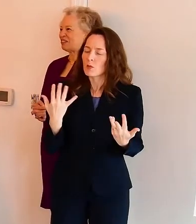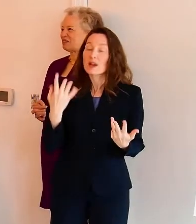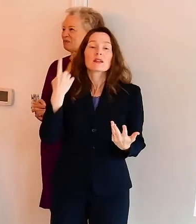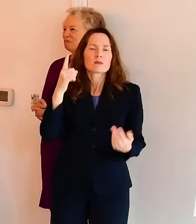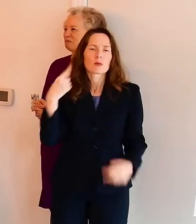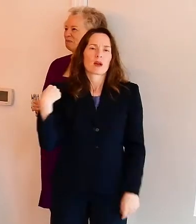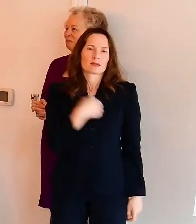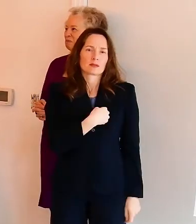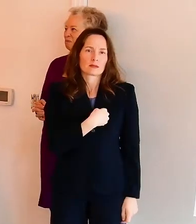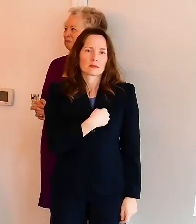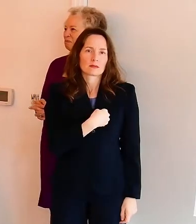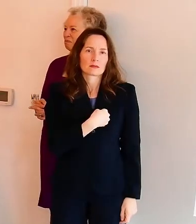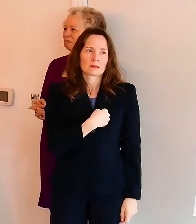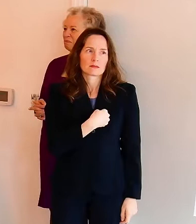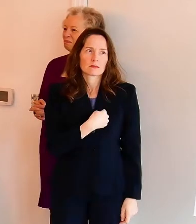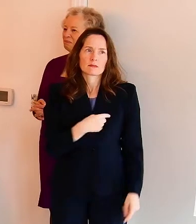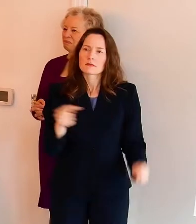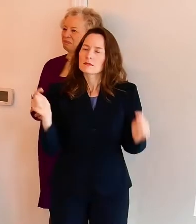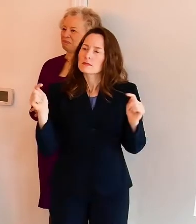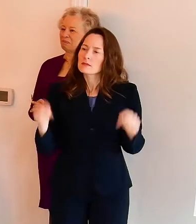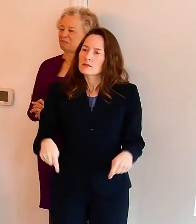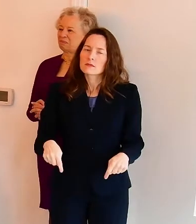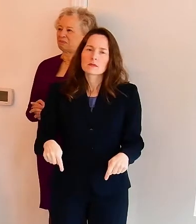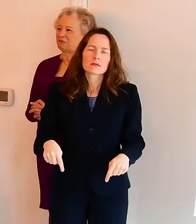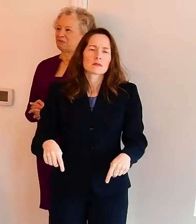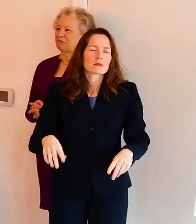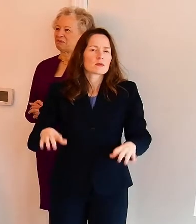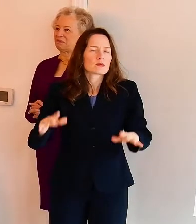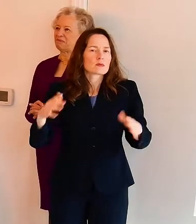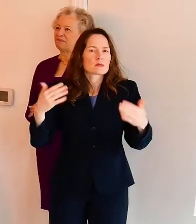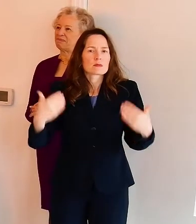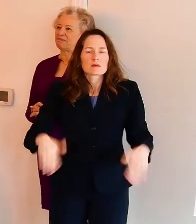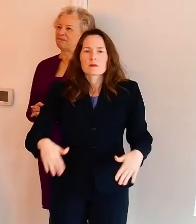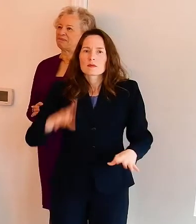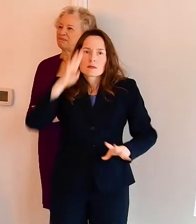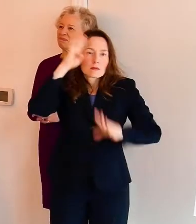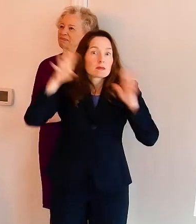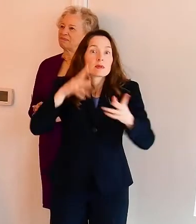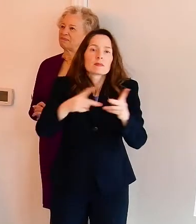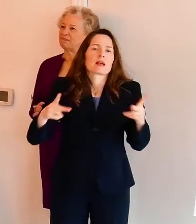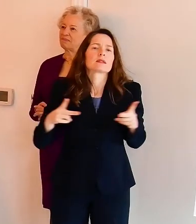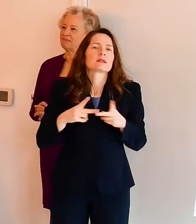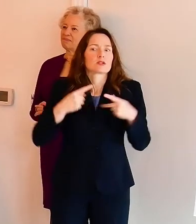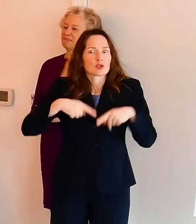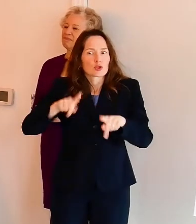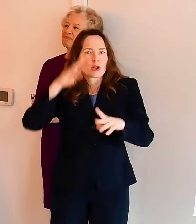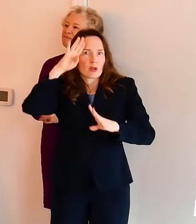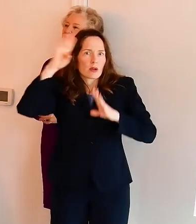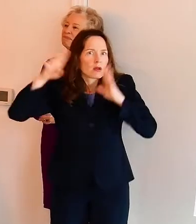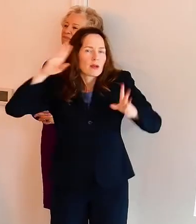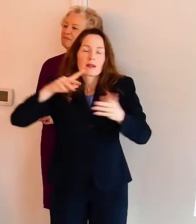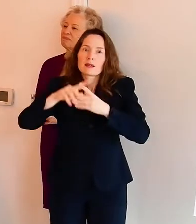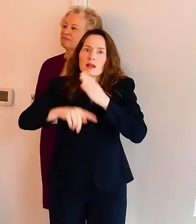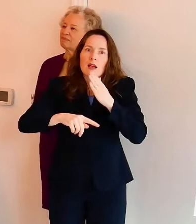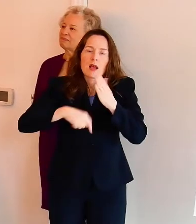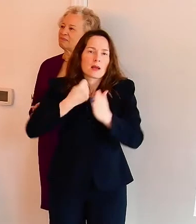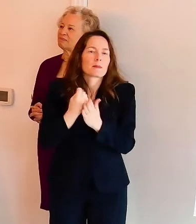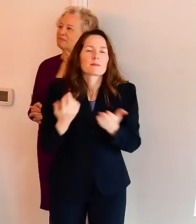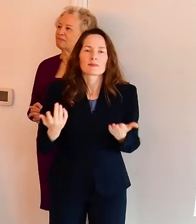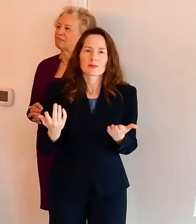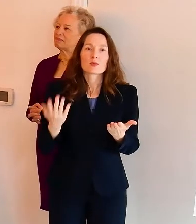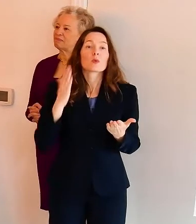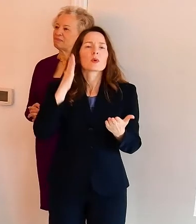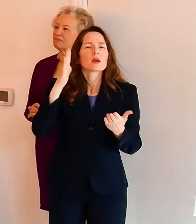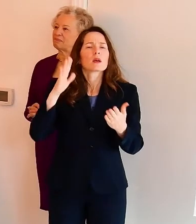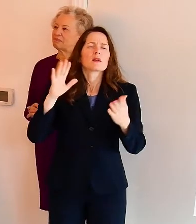space is a revolutionary space in a revolutionary town at a revolutionary time. It'll be a mixed-use community co-working